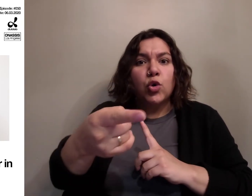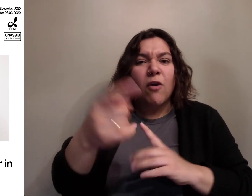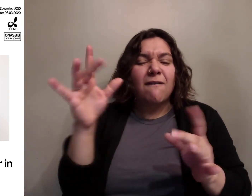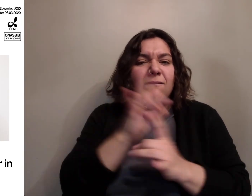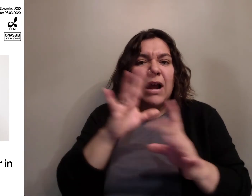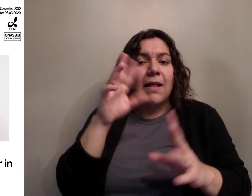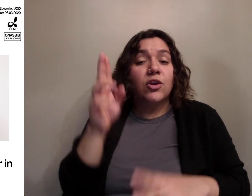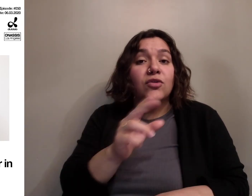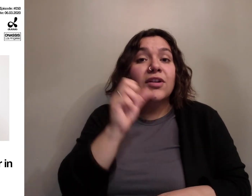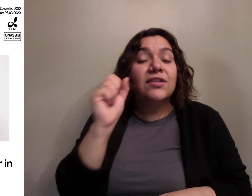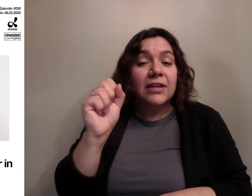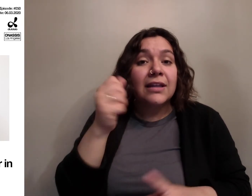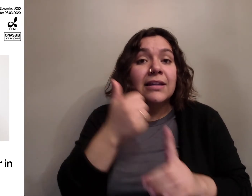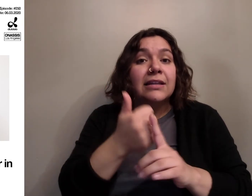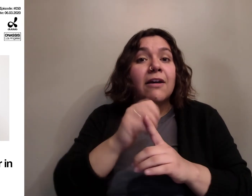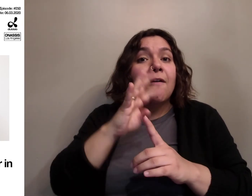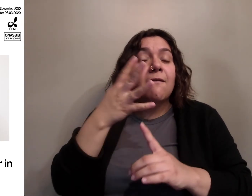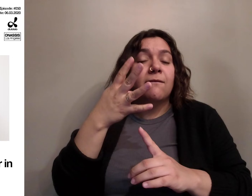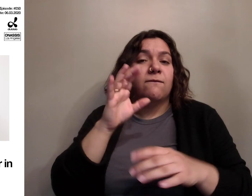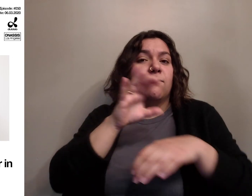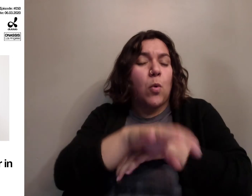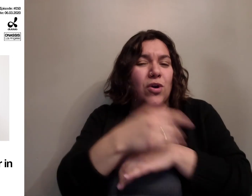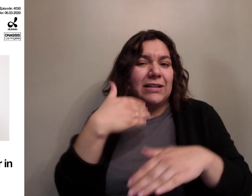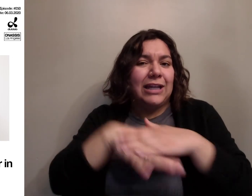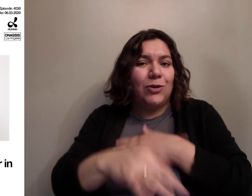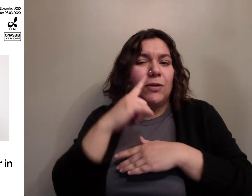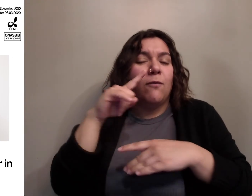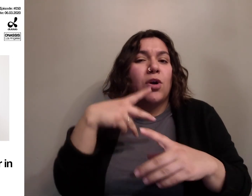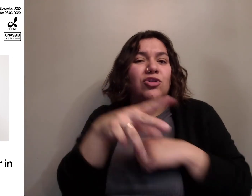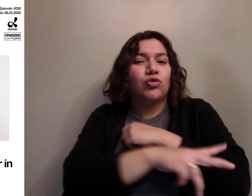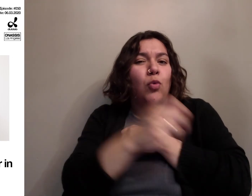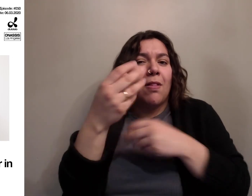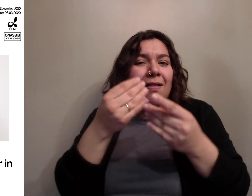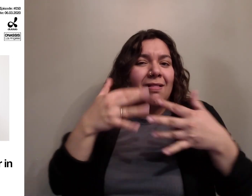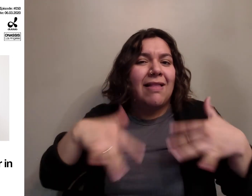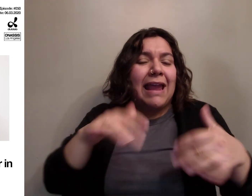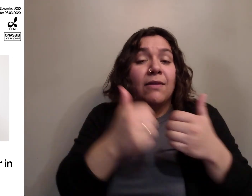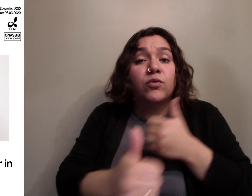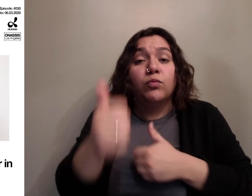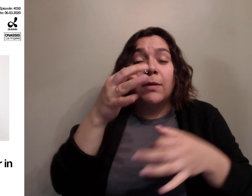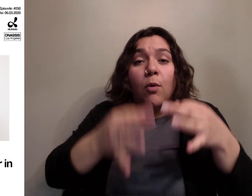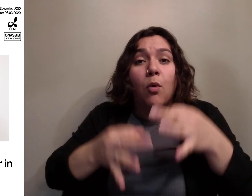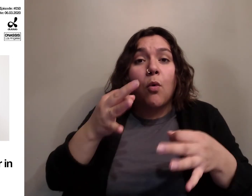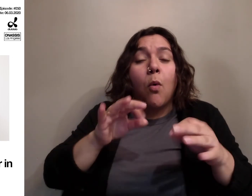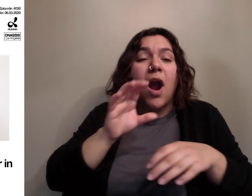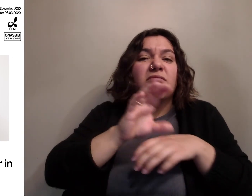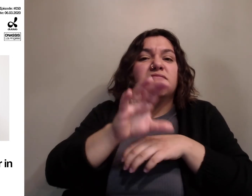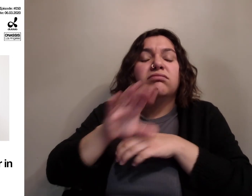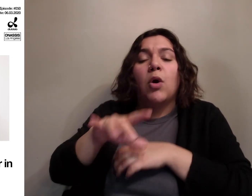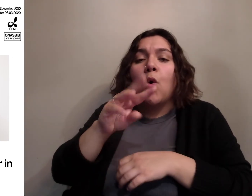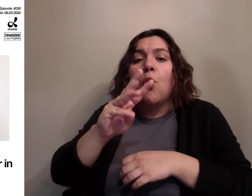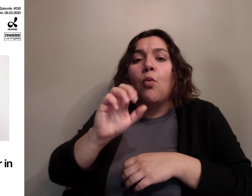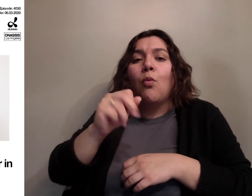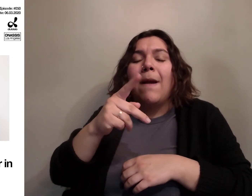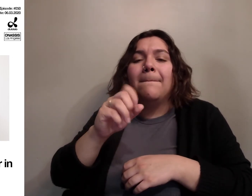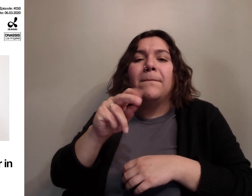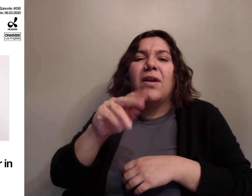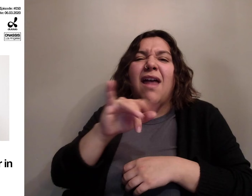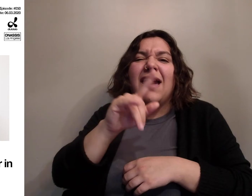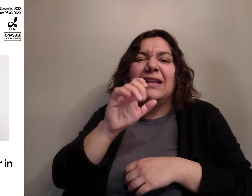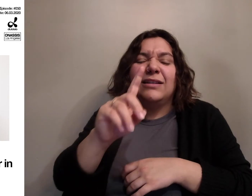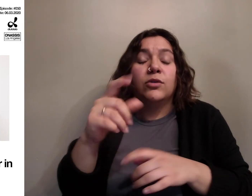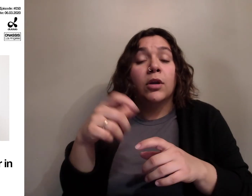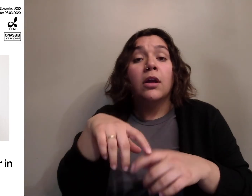of take or be taken violently. The United States is a forced entry on stolen land. The Supreme